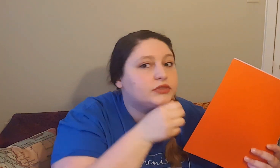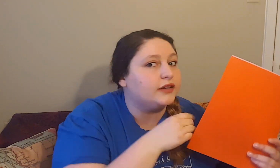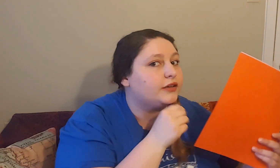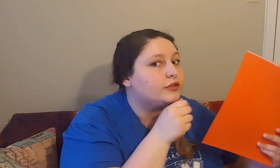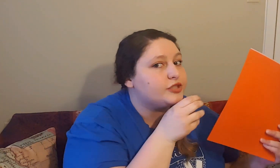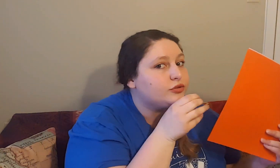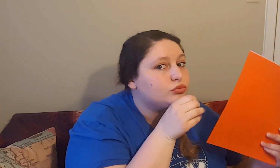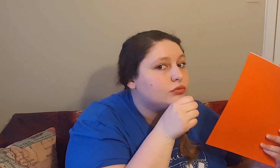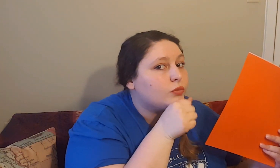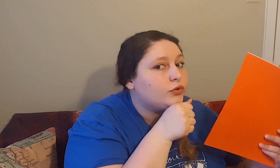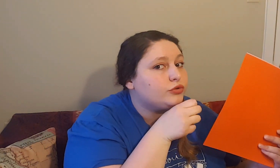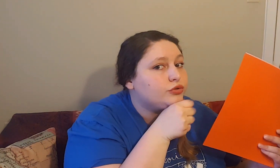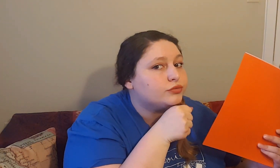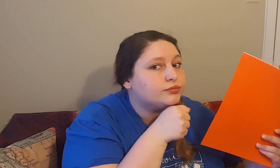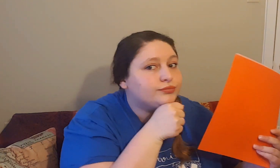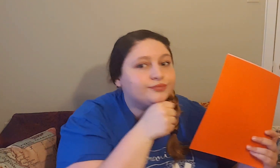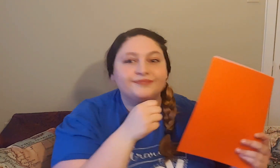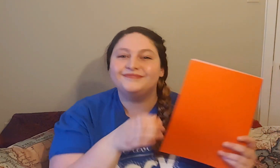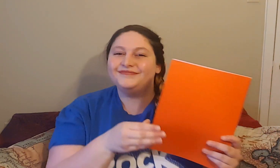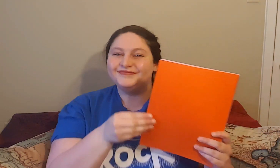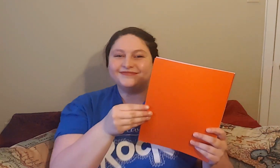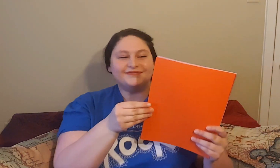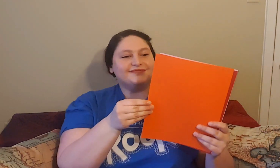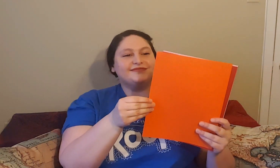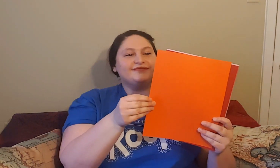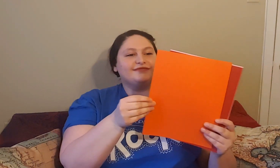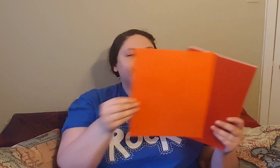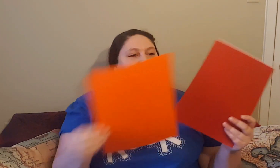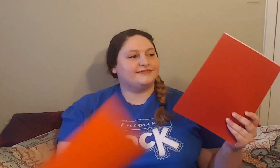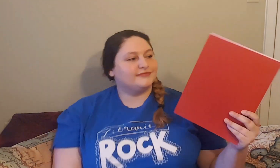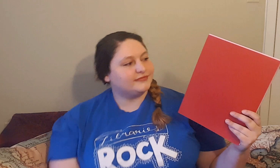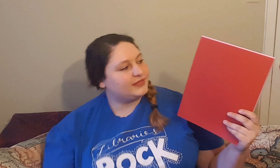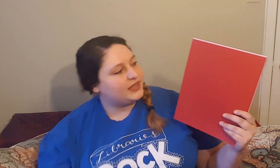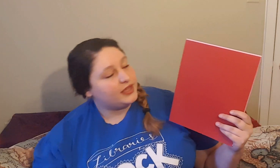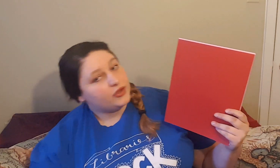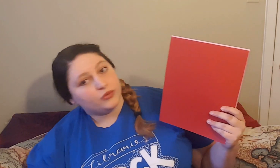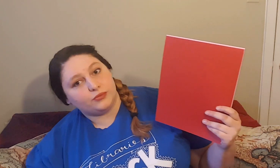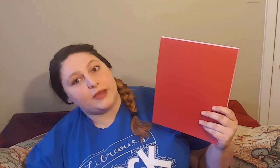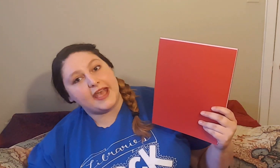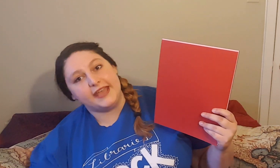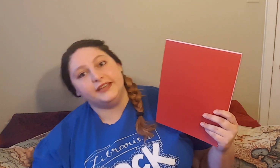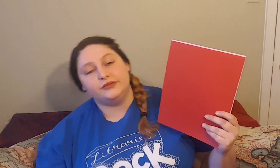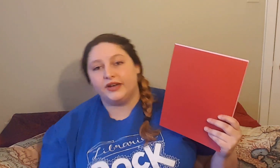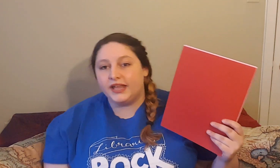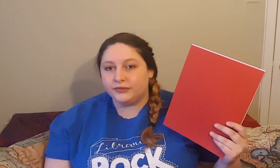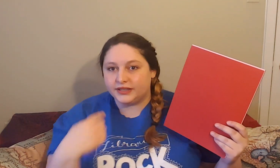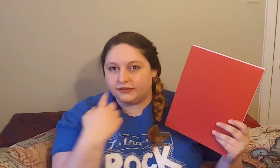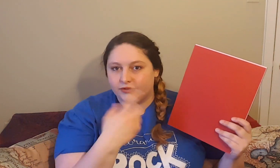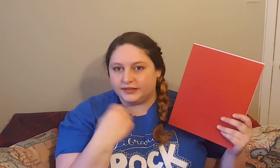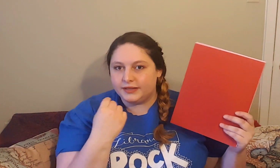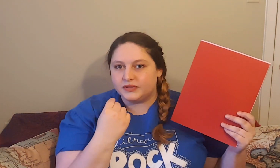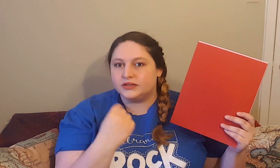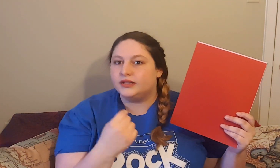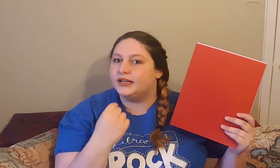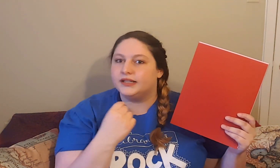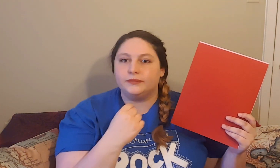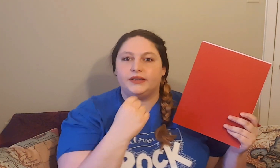Kind of like orange and orange. red. Red, we think of our lips, and it can